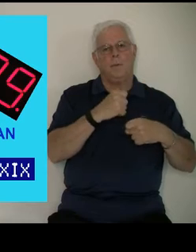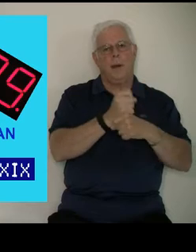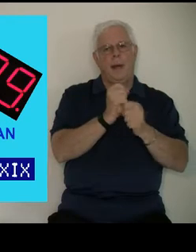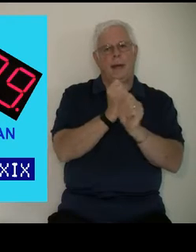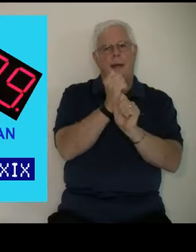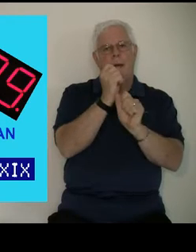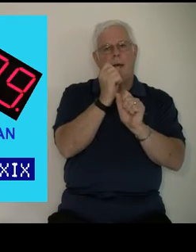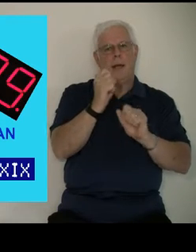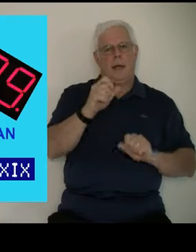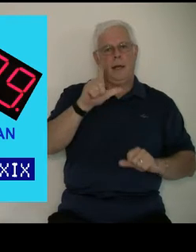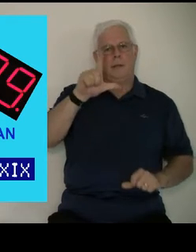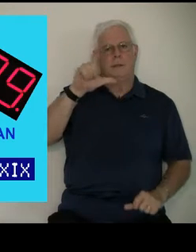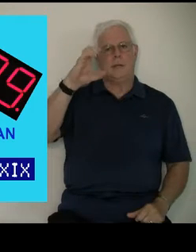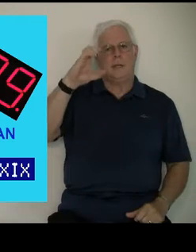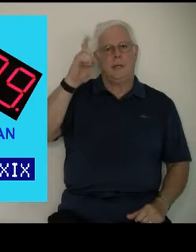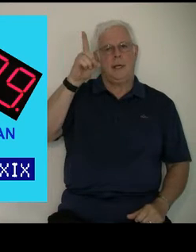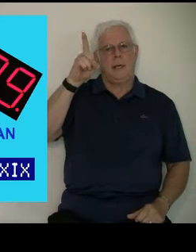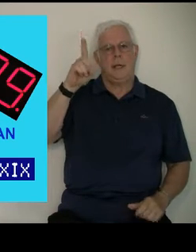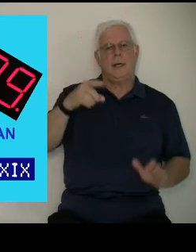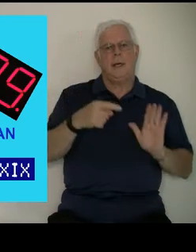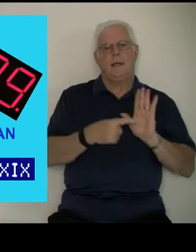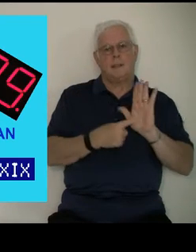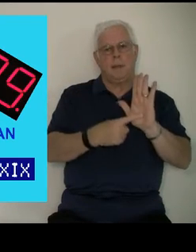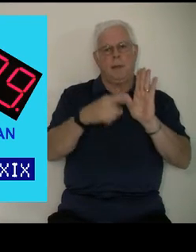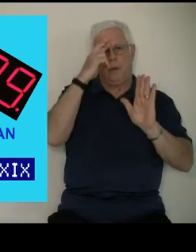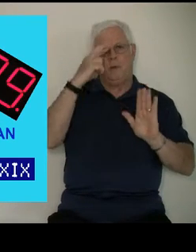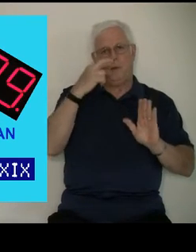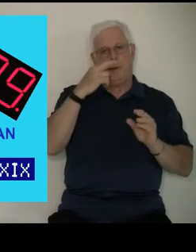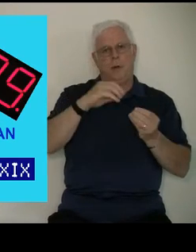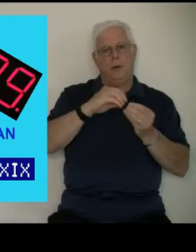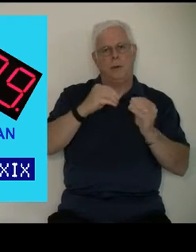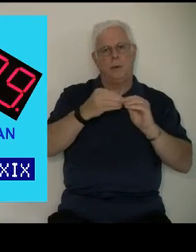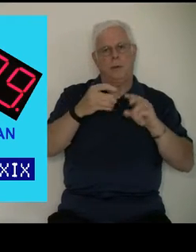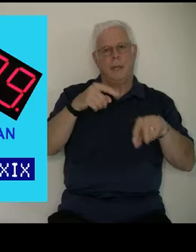make a LCD display the Roman numeral time.